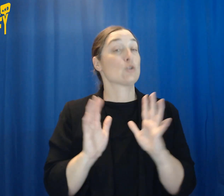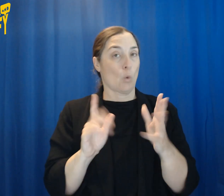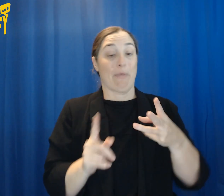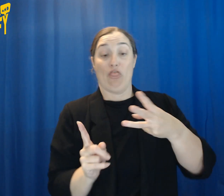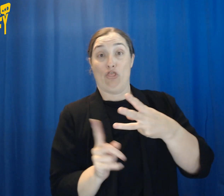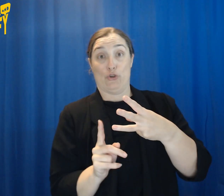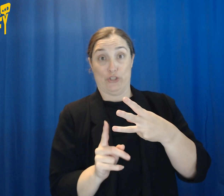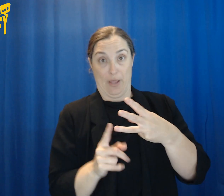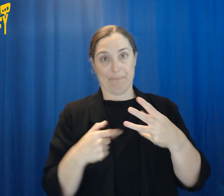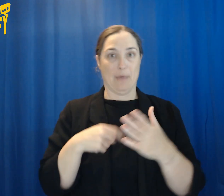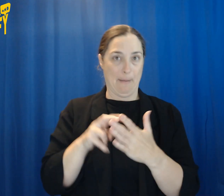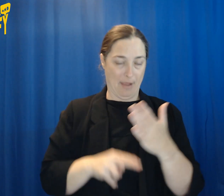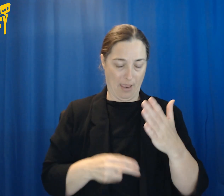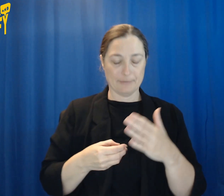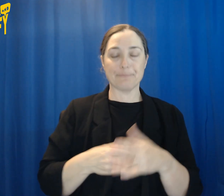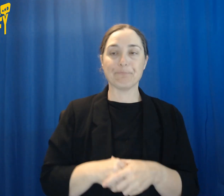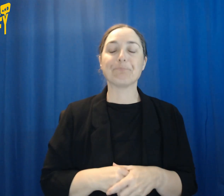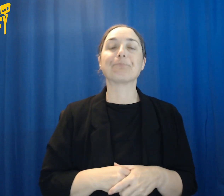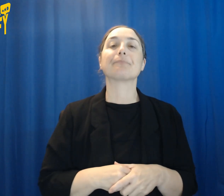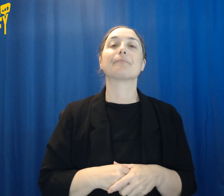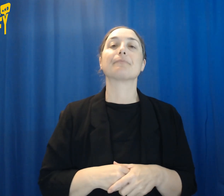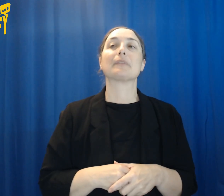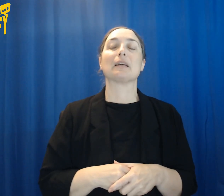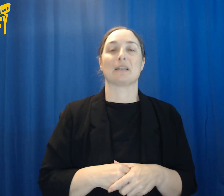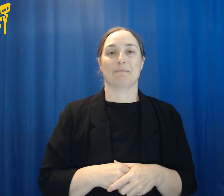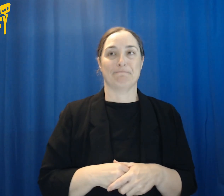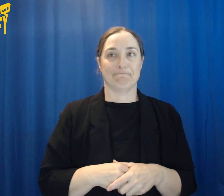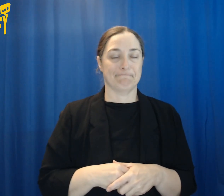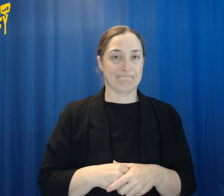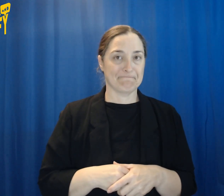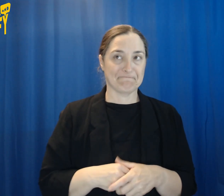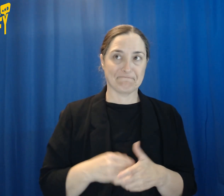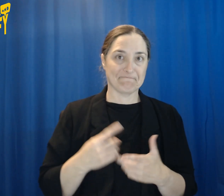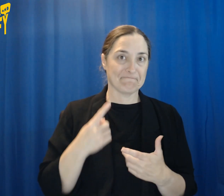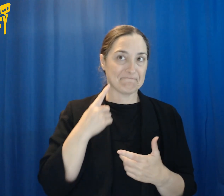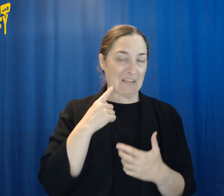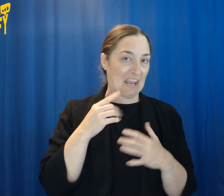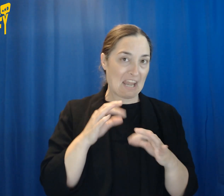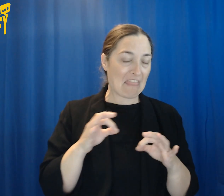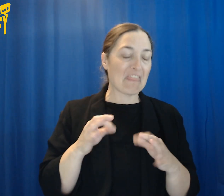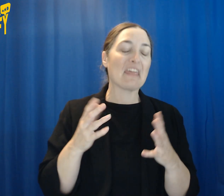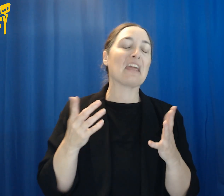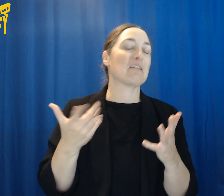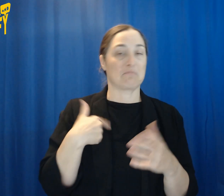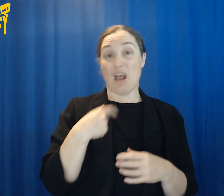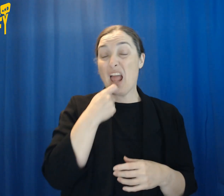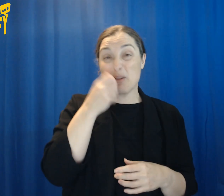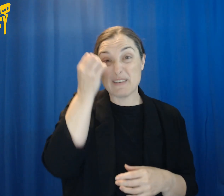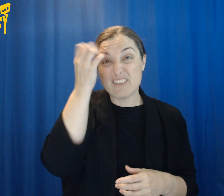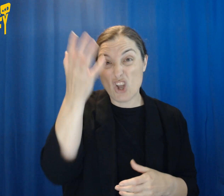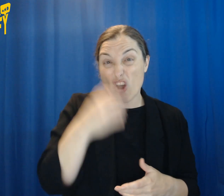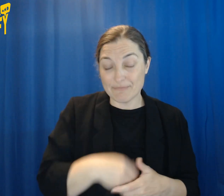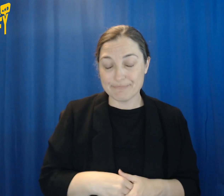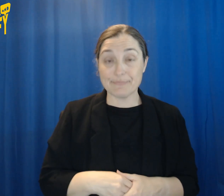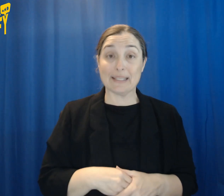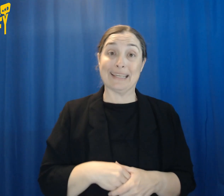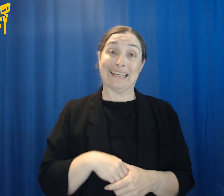I applied, I didn't think that I'd heard anything back, and I forgot all about it. Then the day before the winners were announced